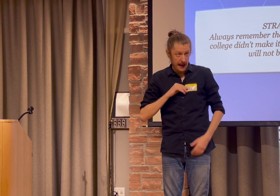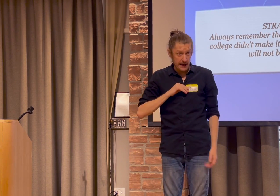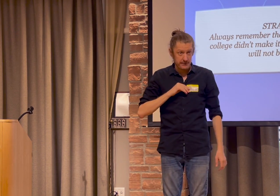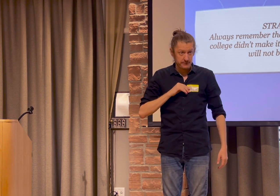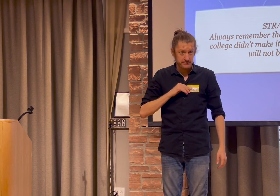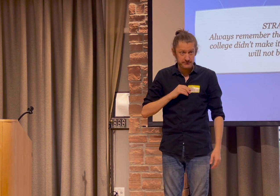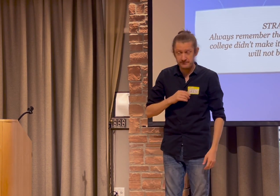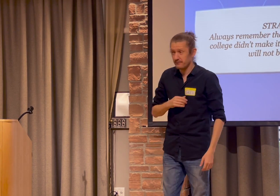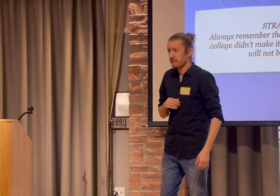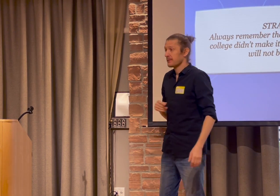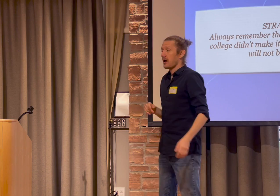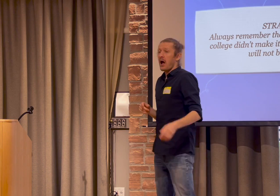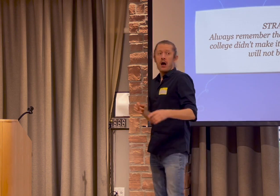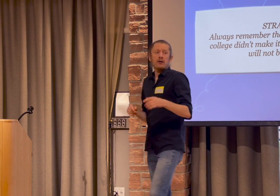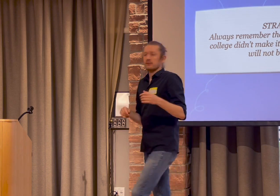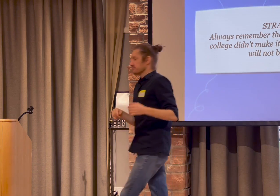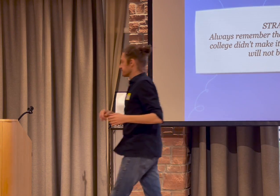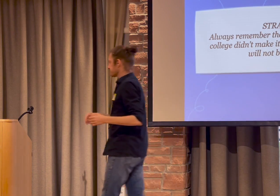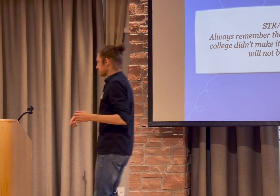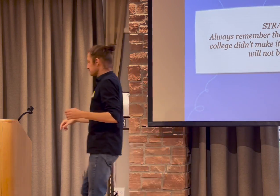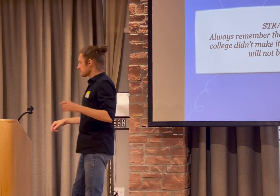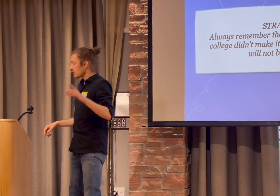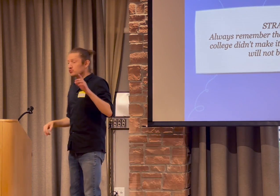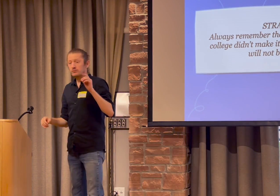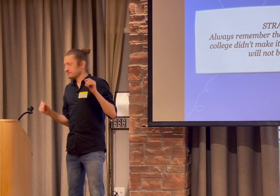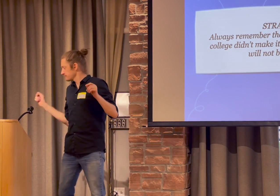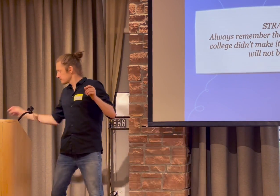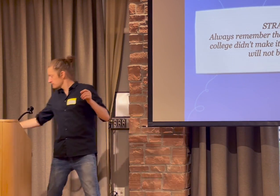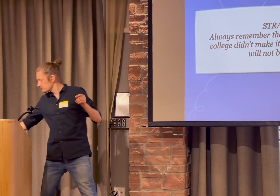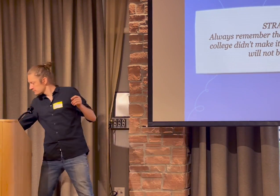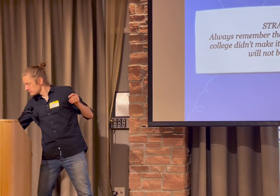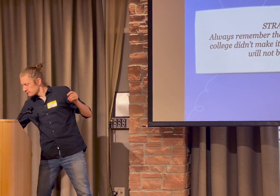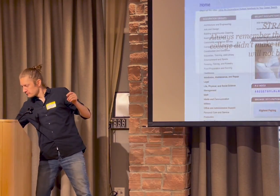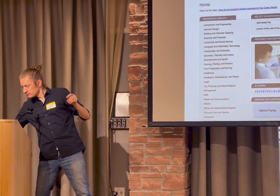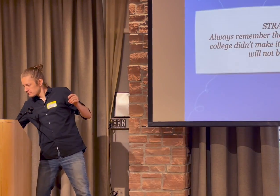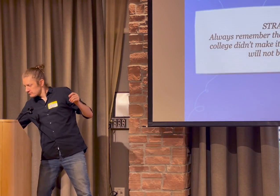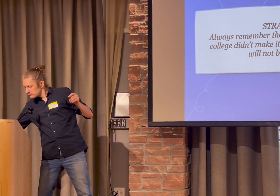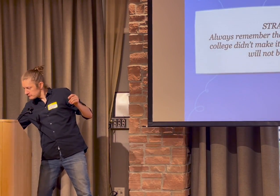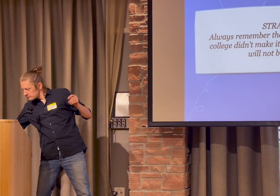coming from behind, so don't feel bad.